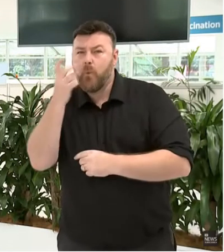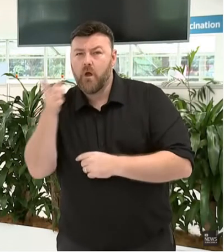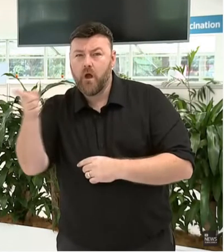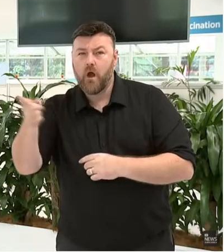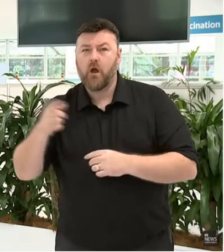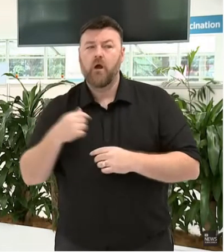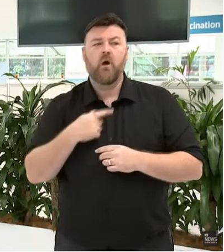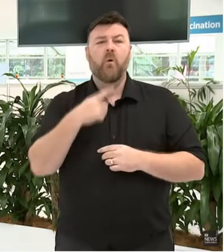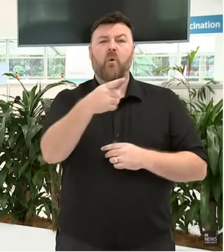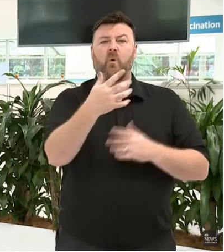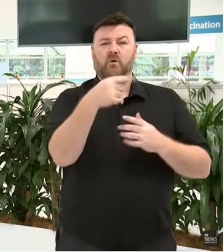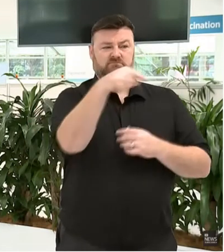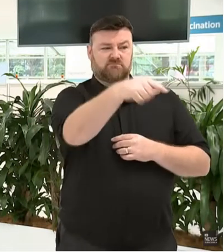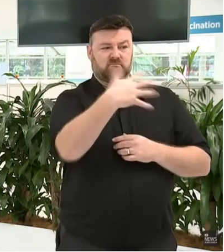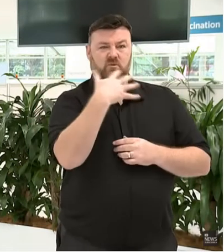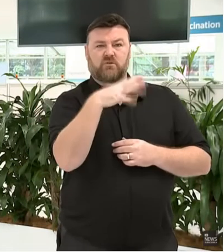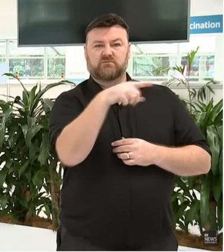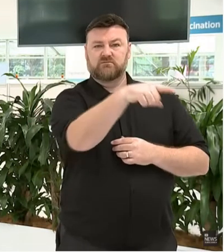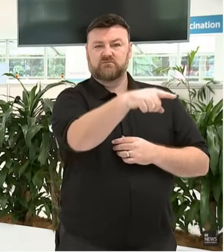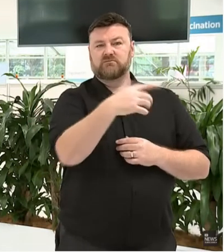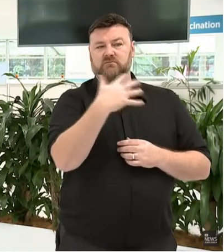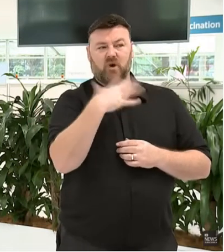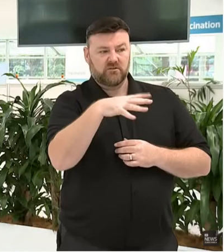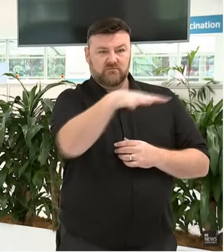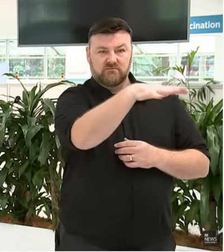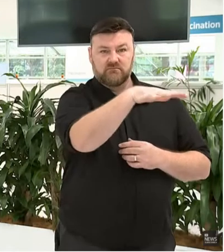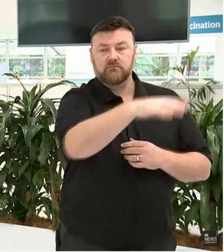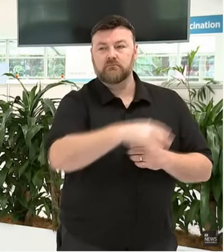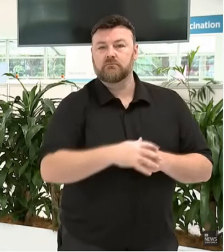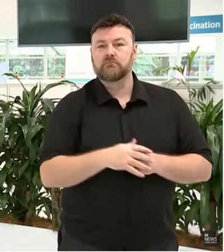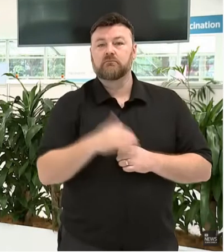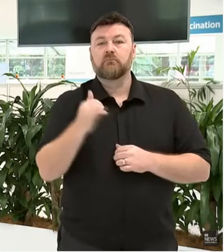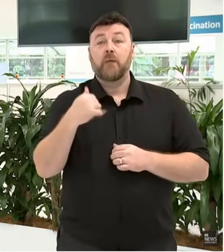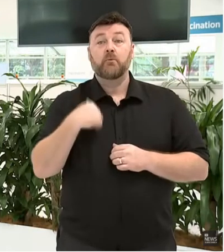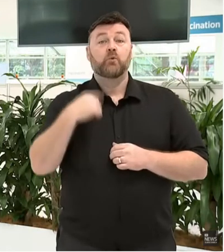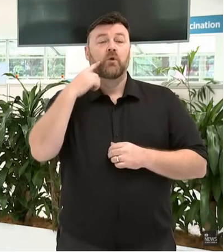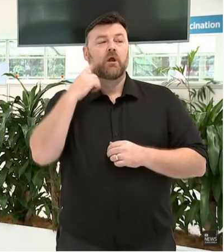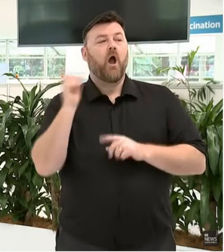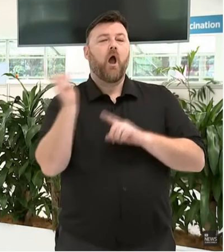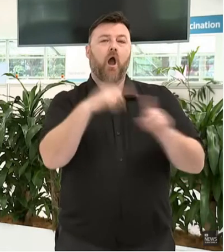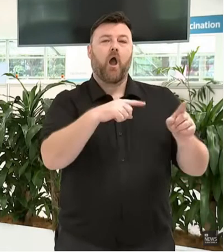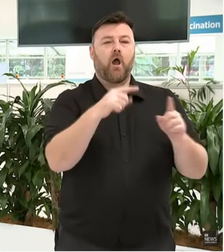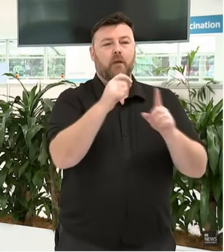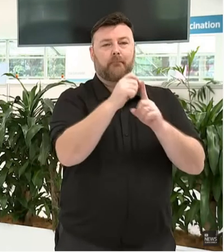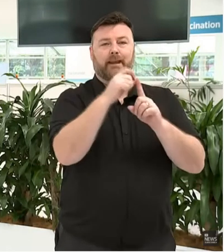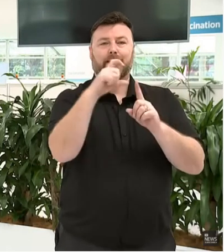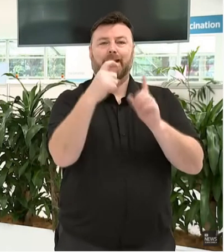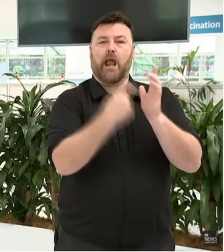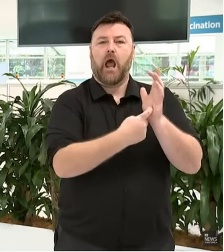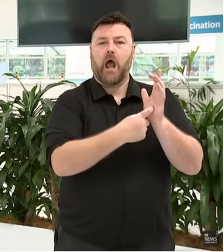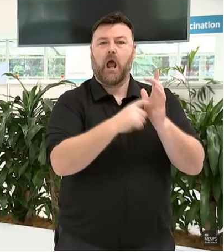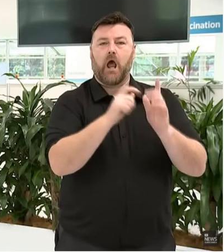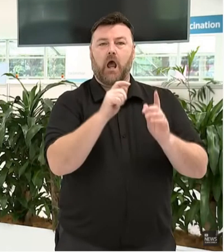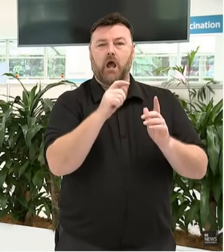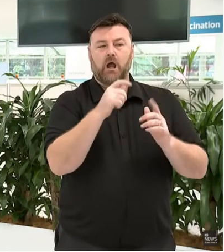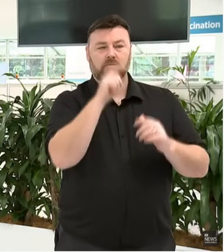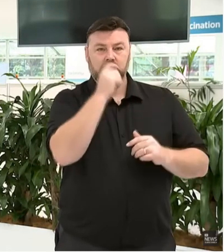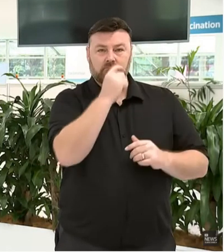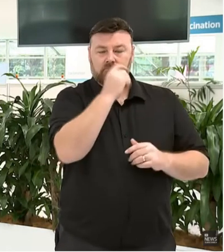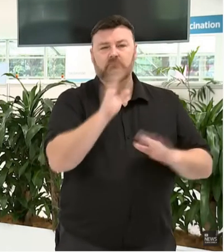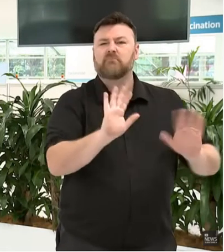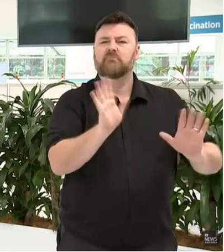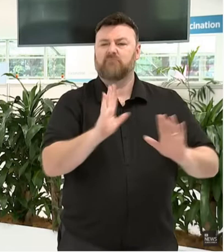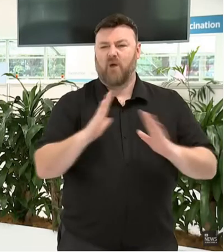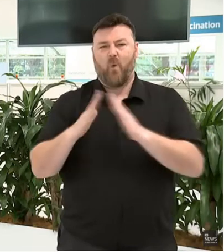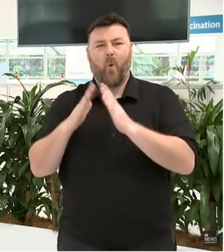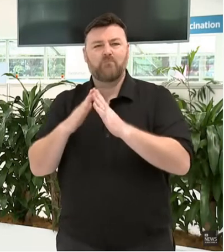those areas where you might be thinking now, I'll go and get a PCR test. No, have these rapid antigen tests at